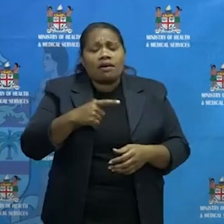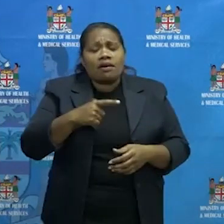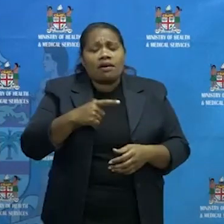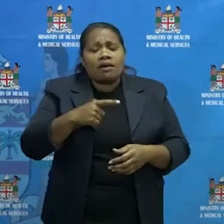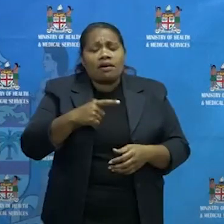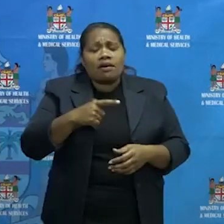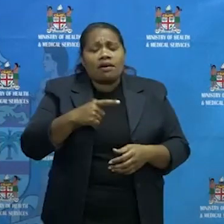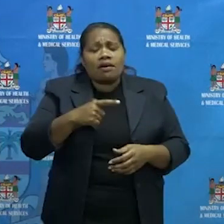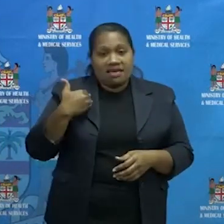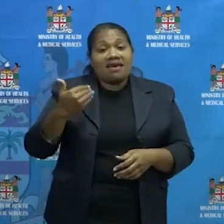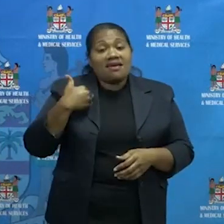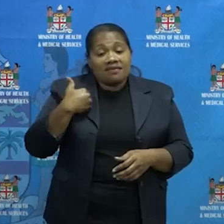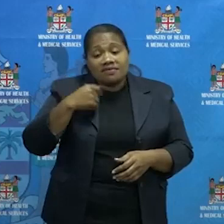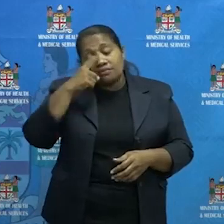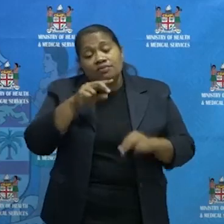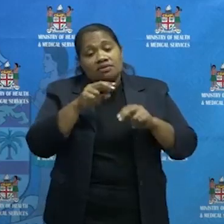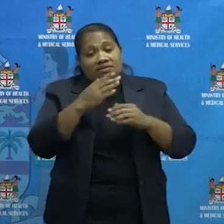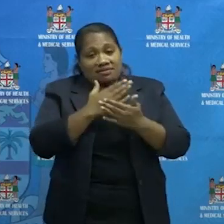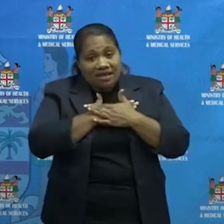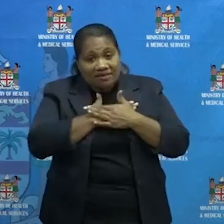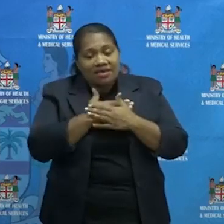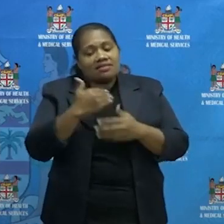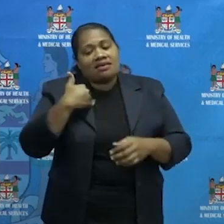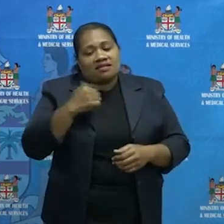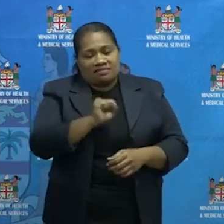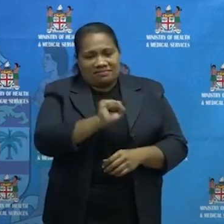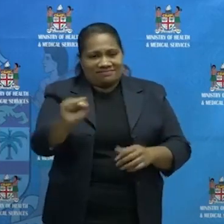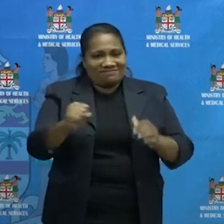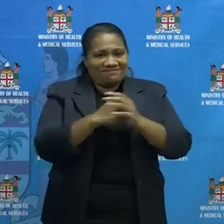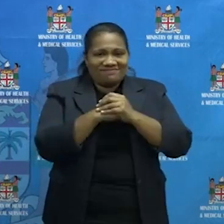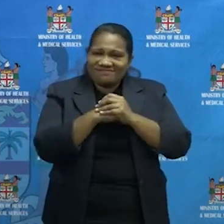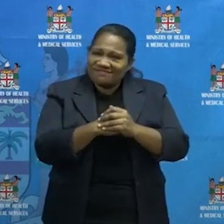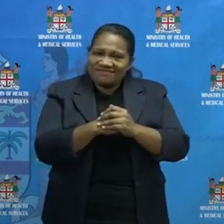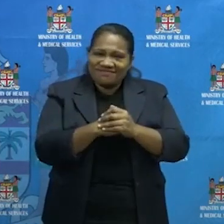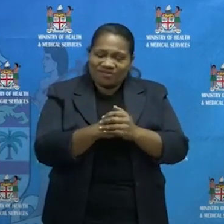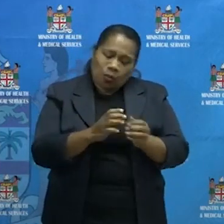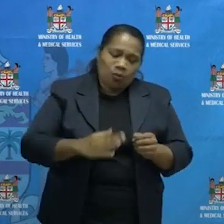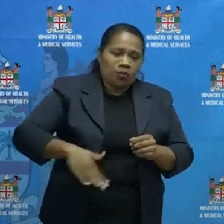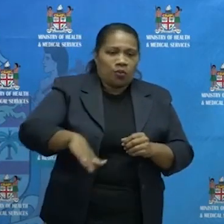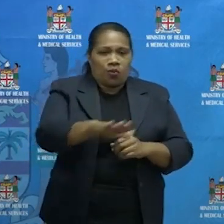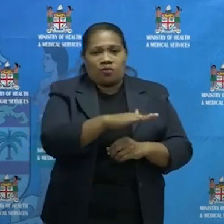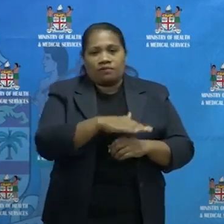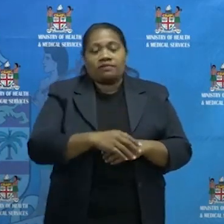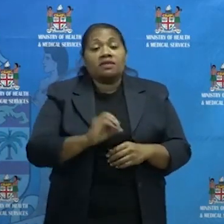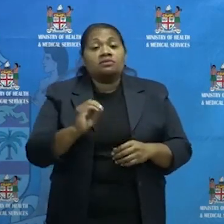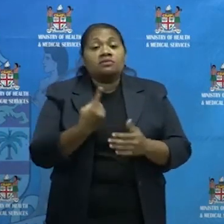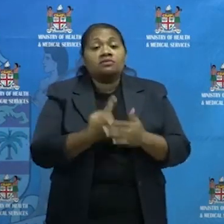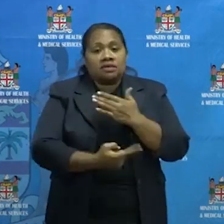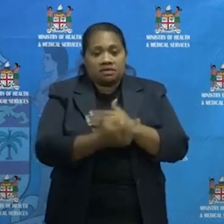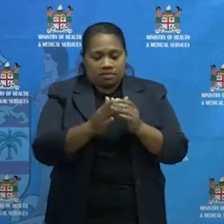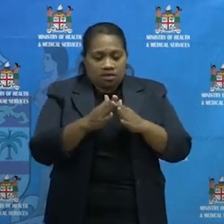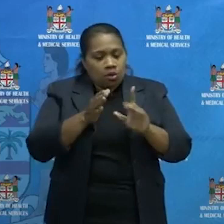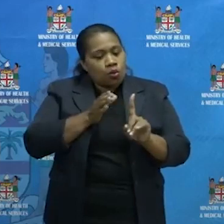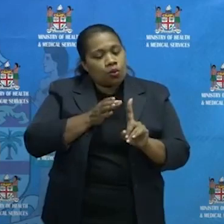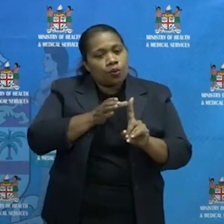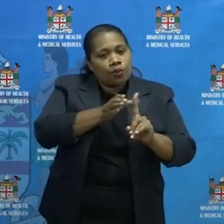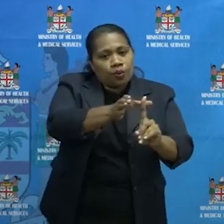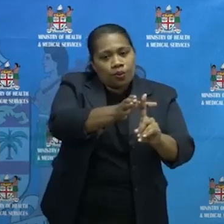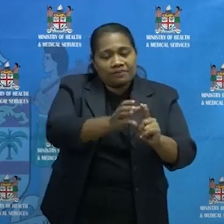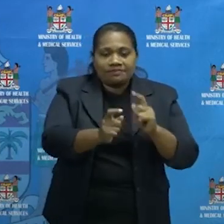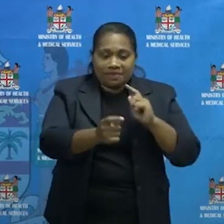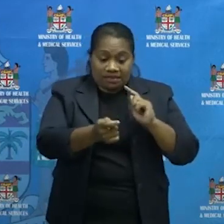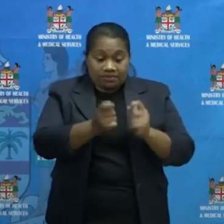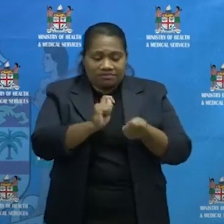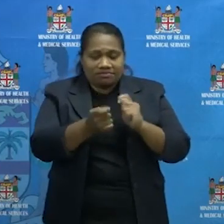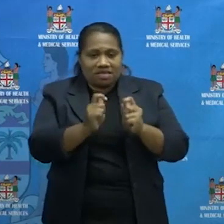love, and the health of their fellow Fijians. They have since been quarantined. They will be tested